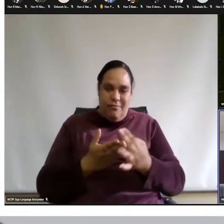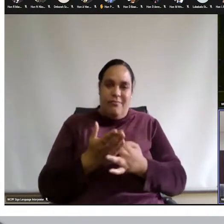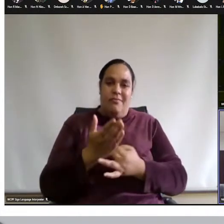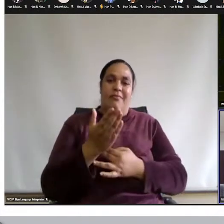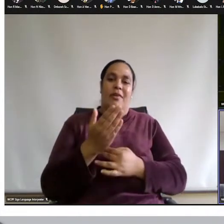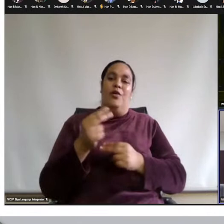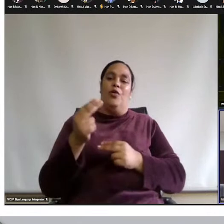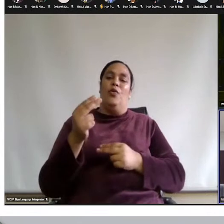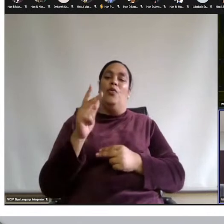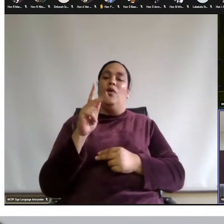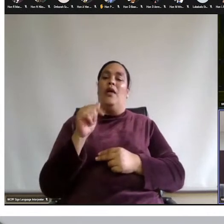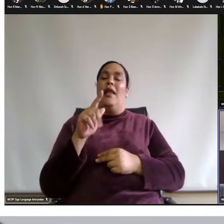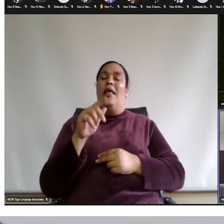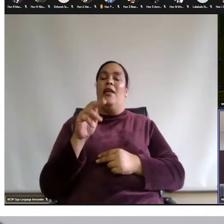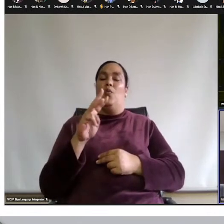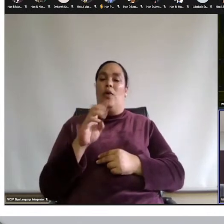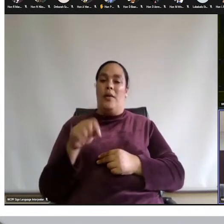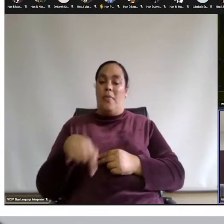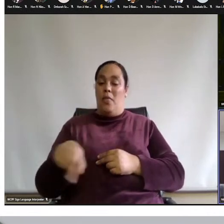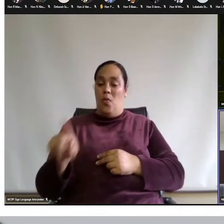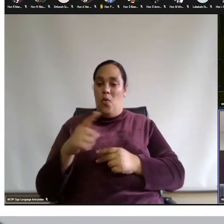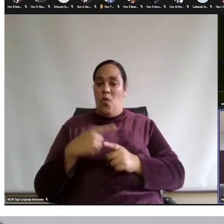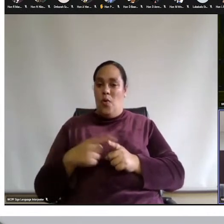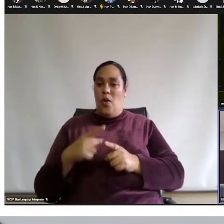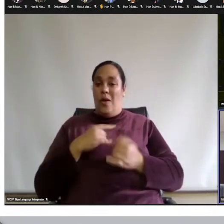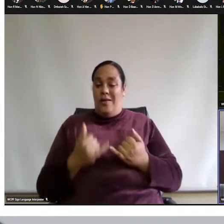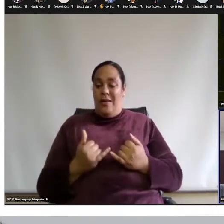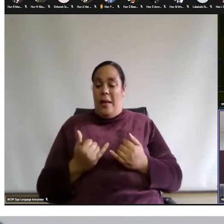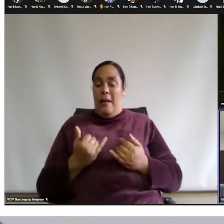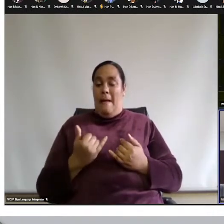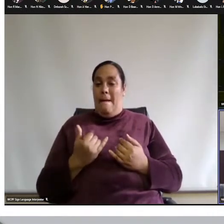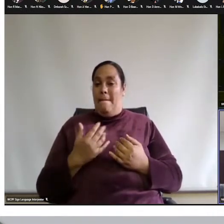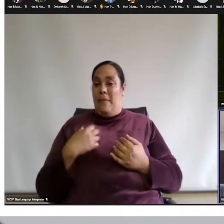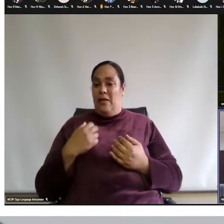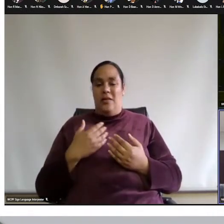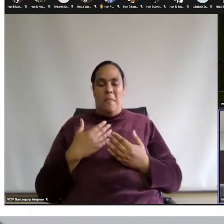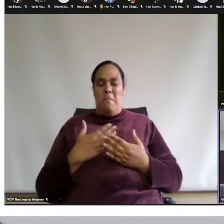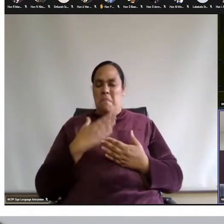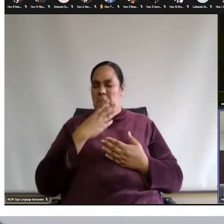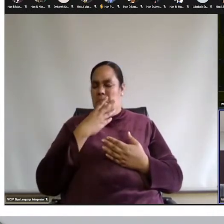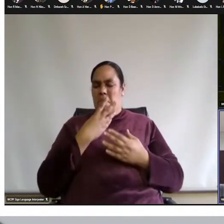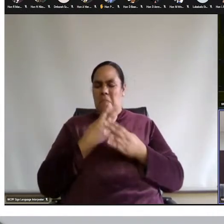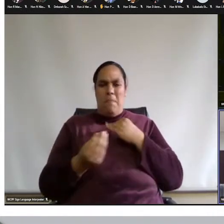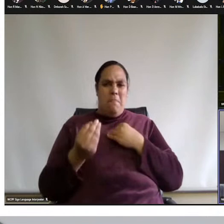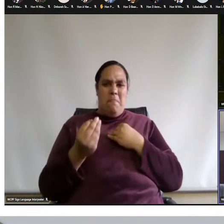week. And she went there because the current minister was missing in action. And we know that the current